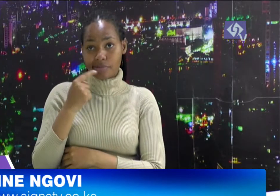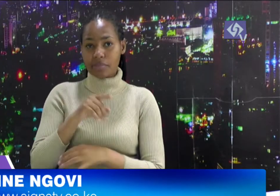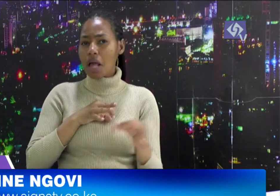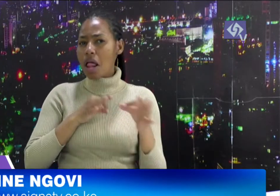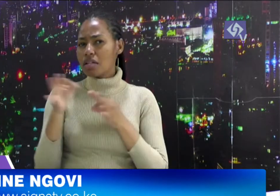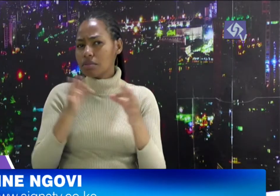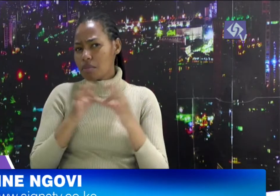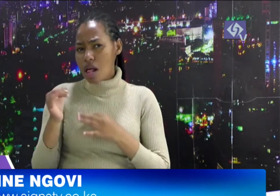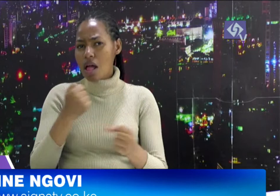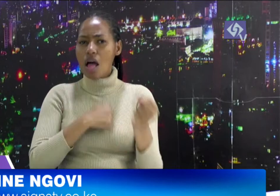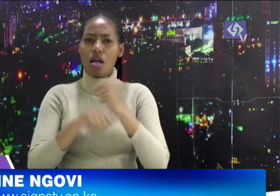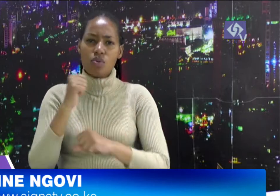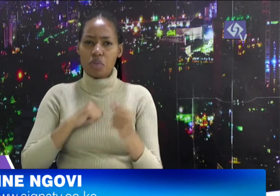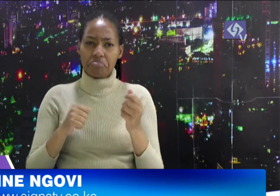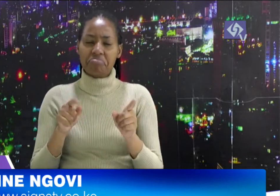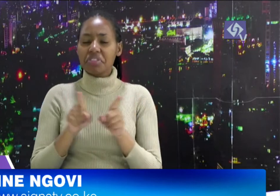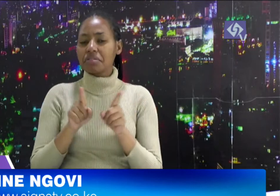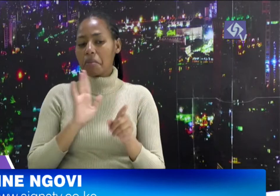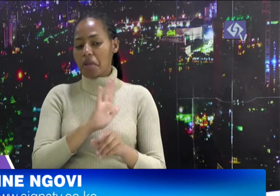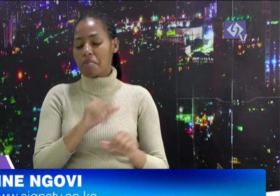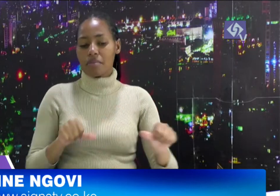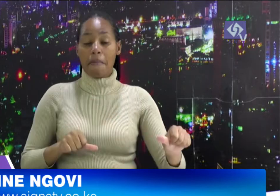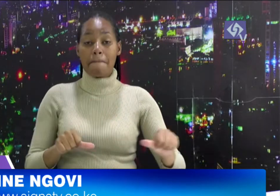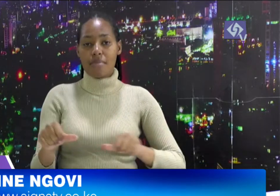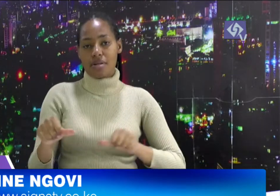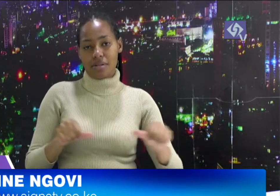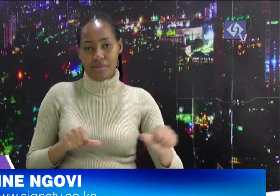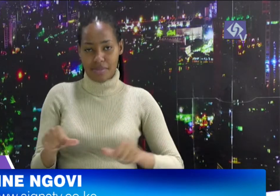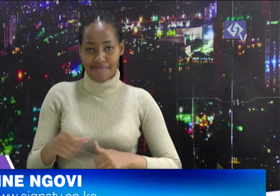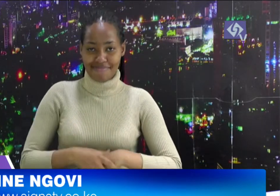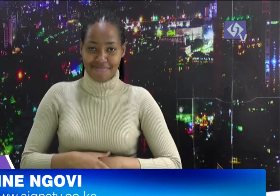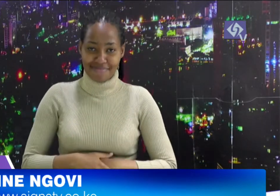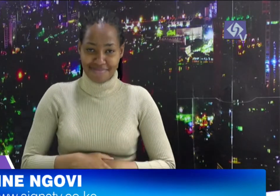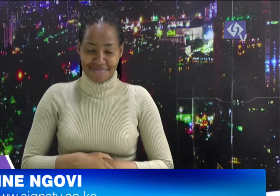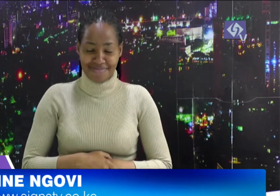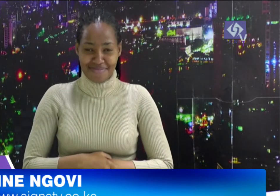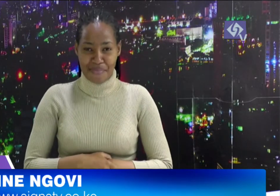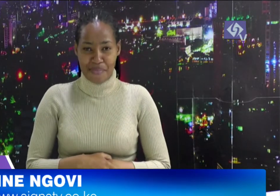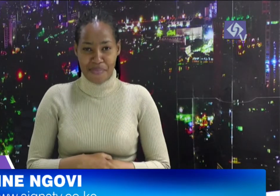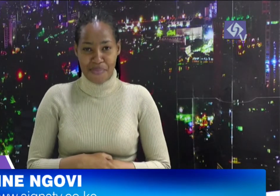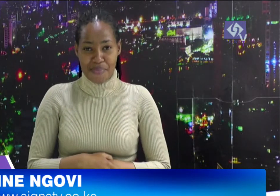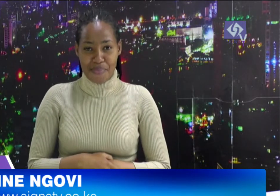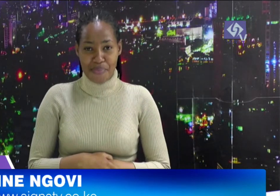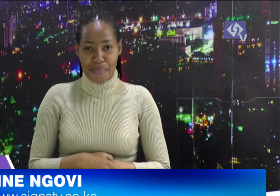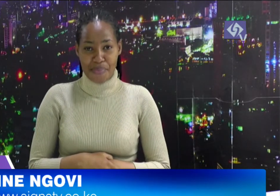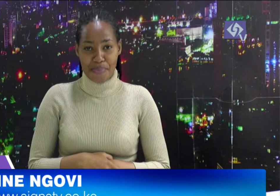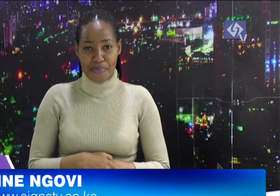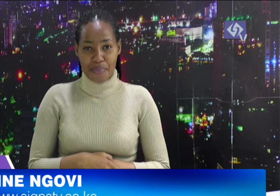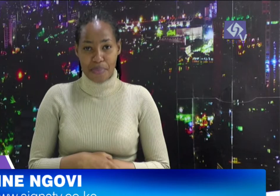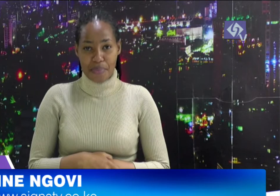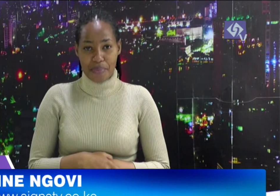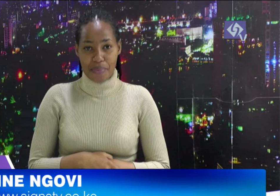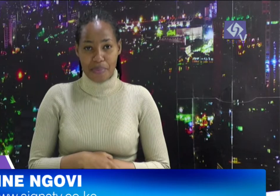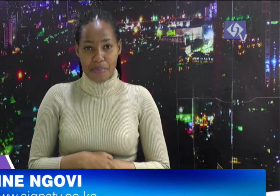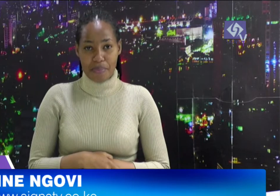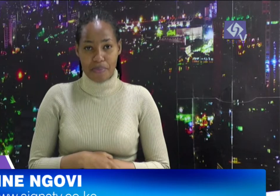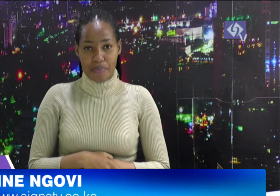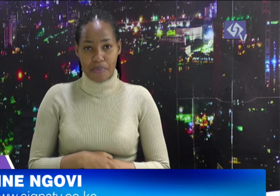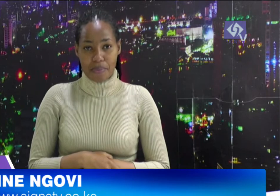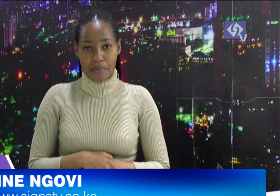to summon Sakaja to explain the action of his administration.